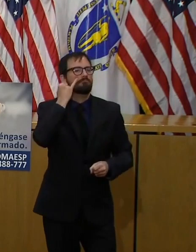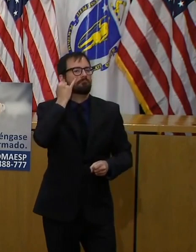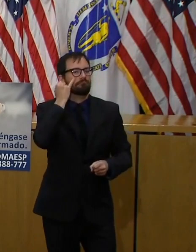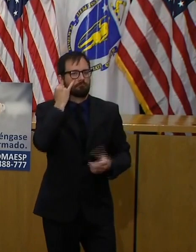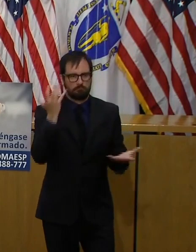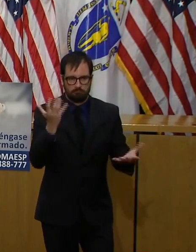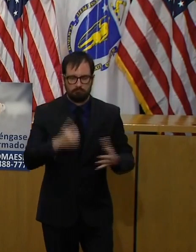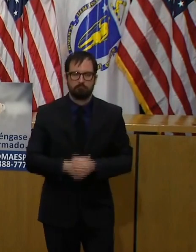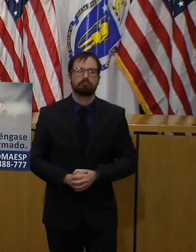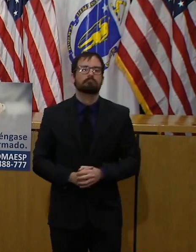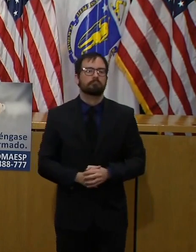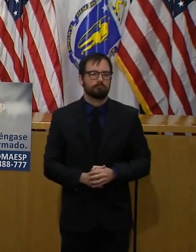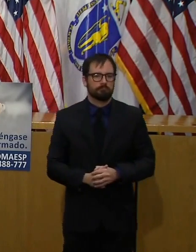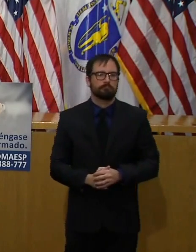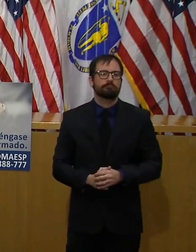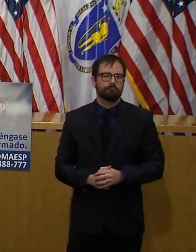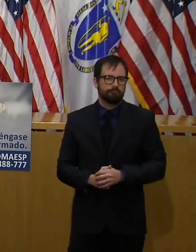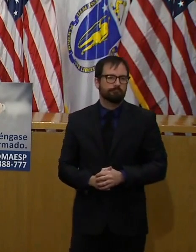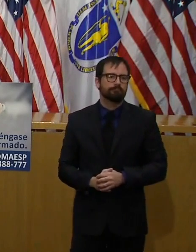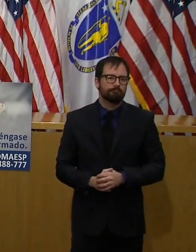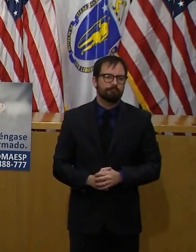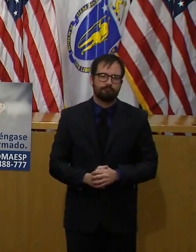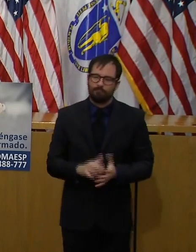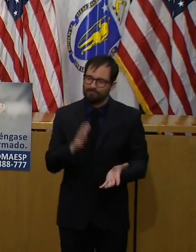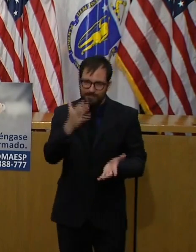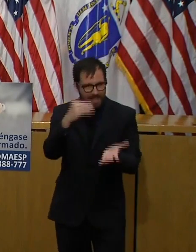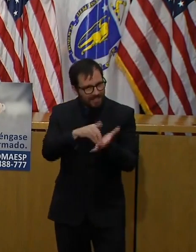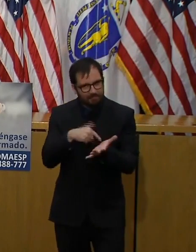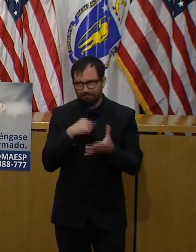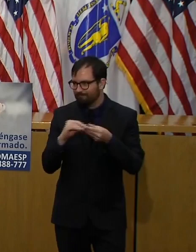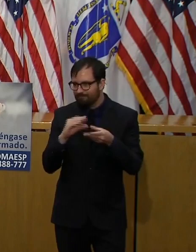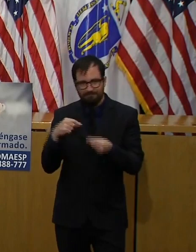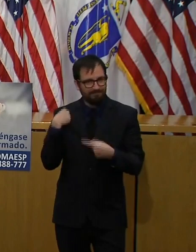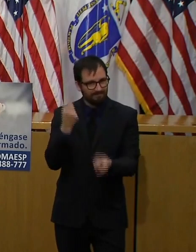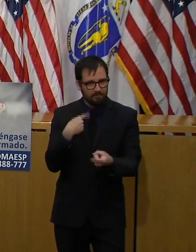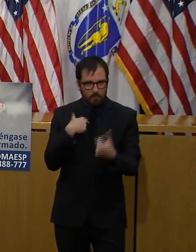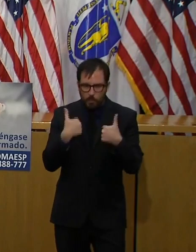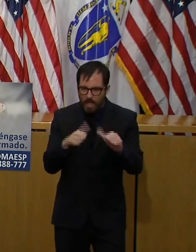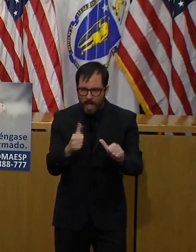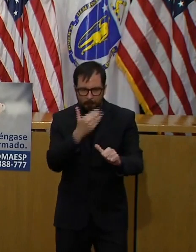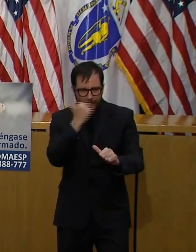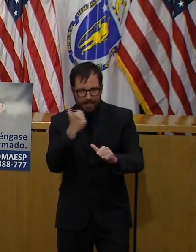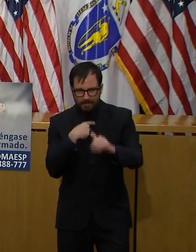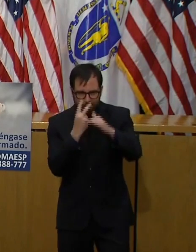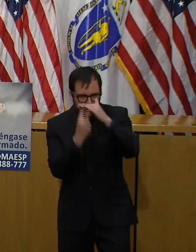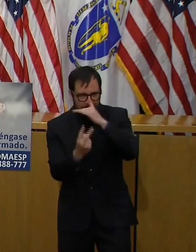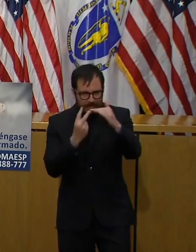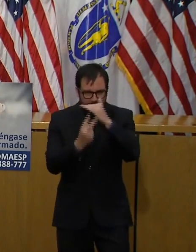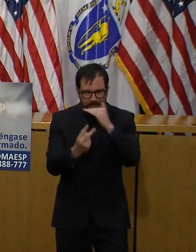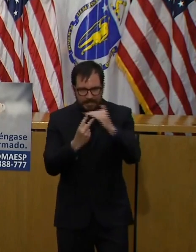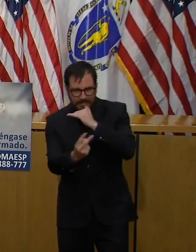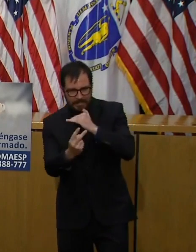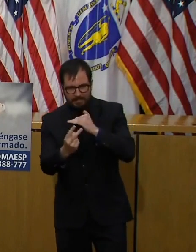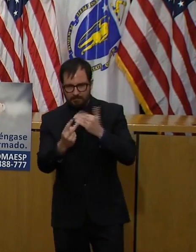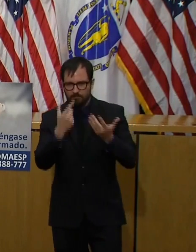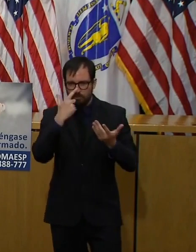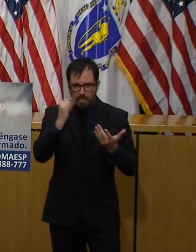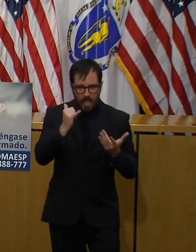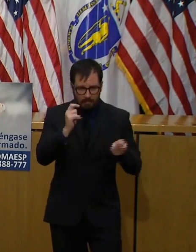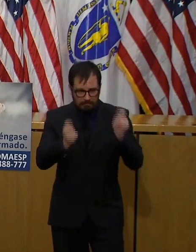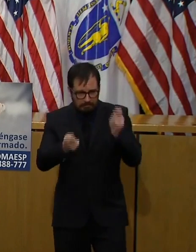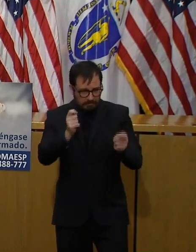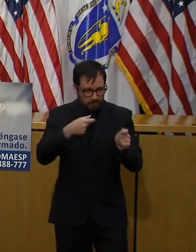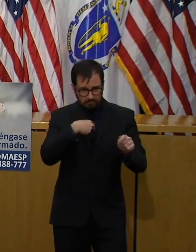we plan to continue to pay close attention to this data as it comes in every day. I also want to provide an update